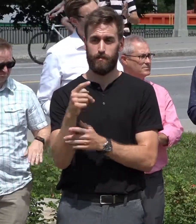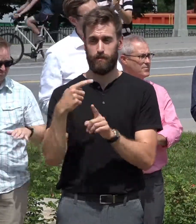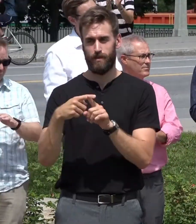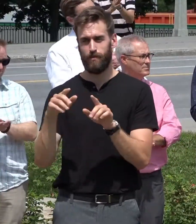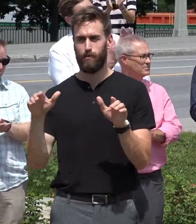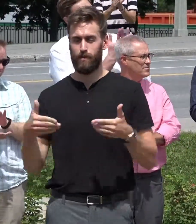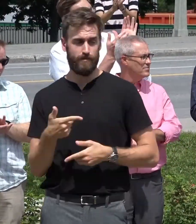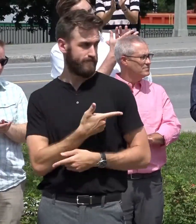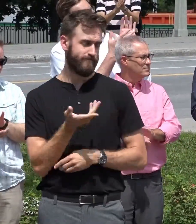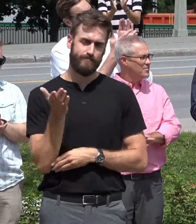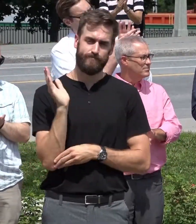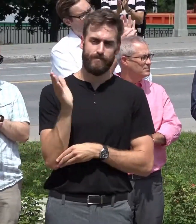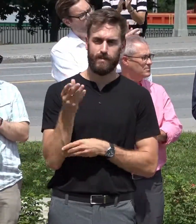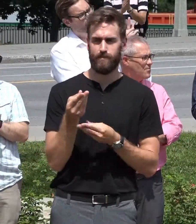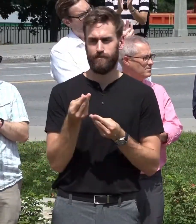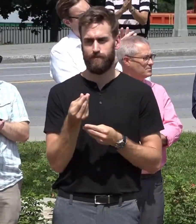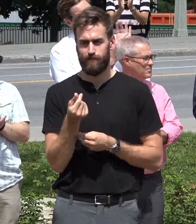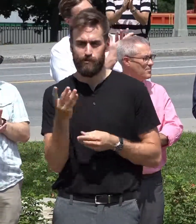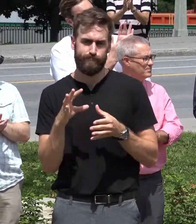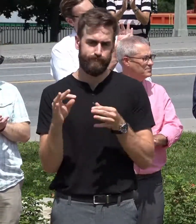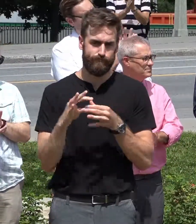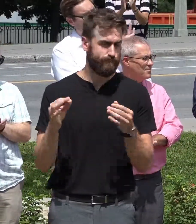words.